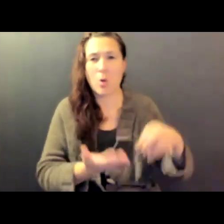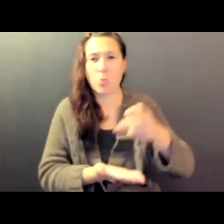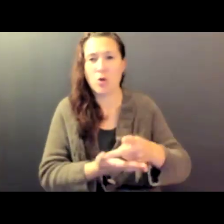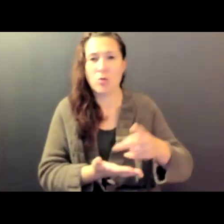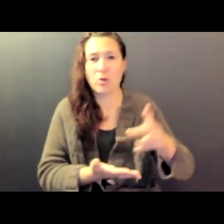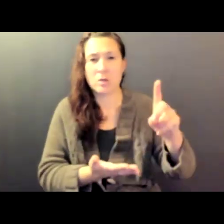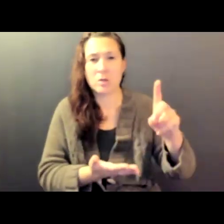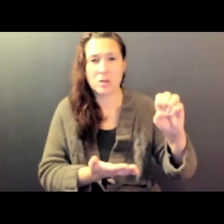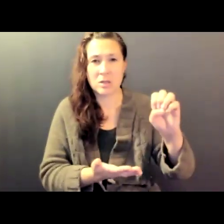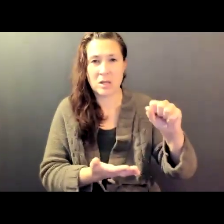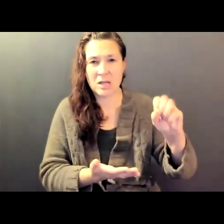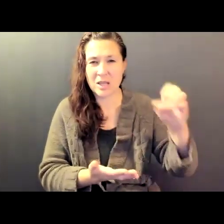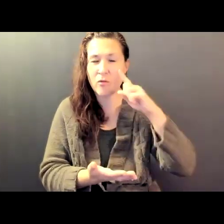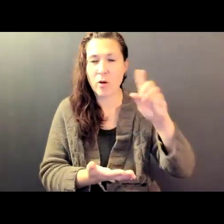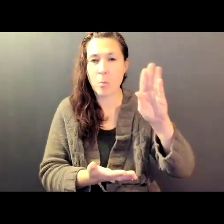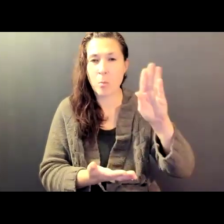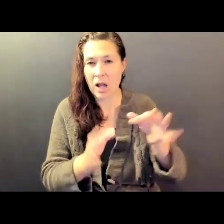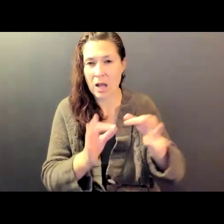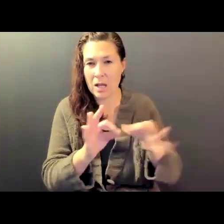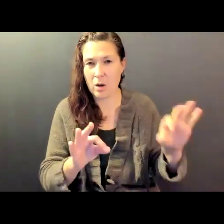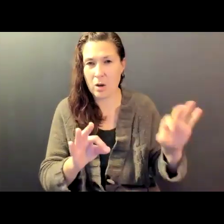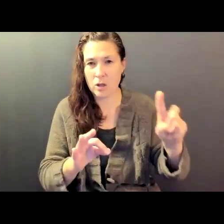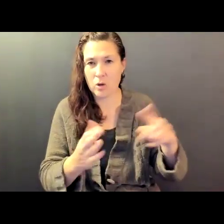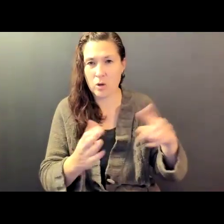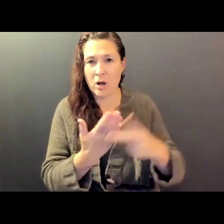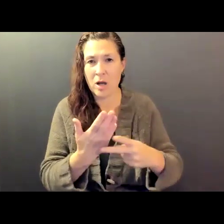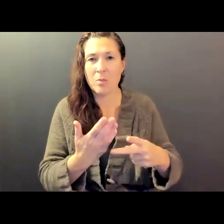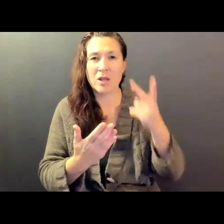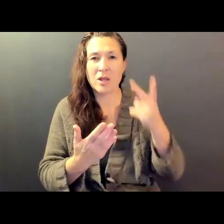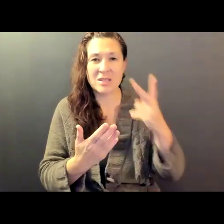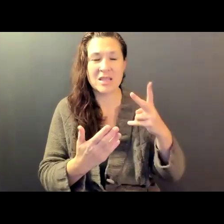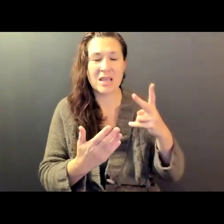then the financial impact of that in our FY26 proposal.